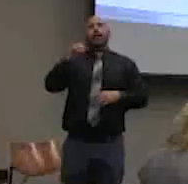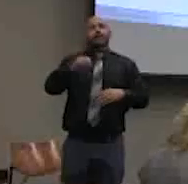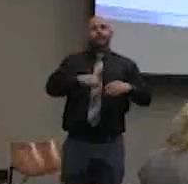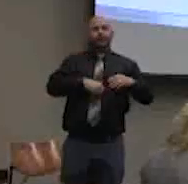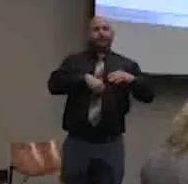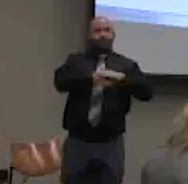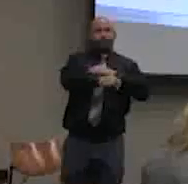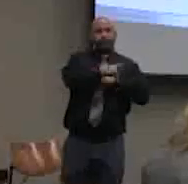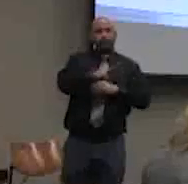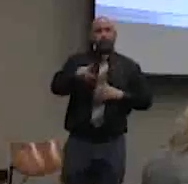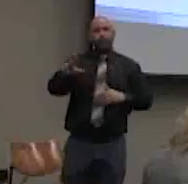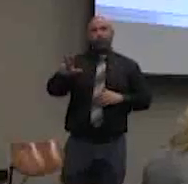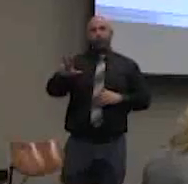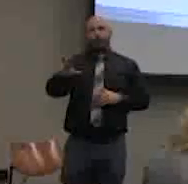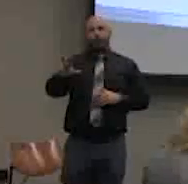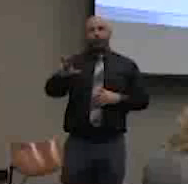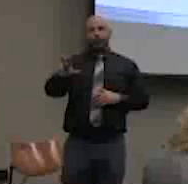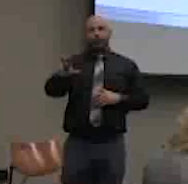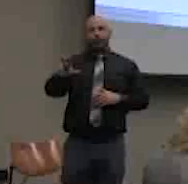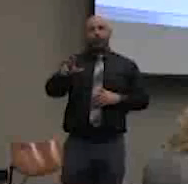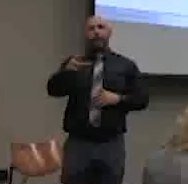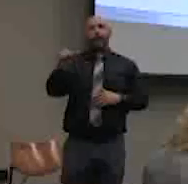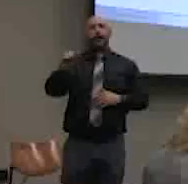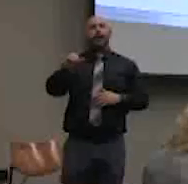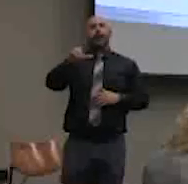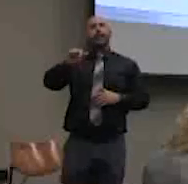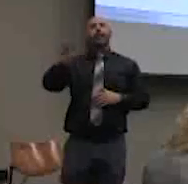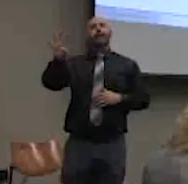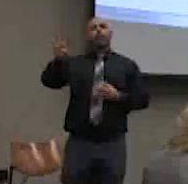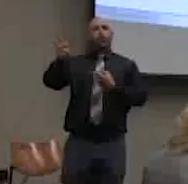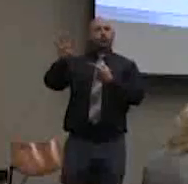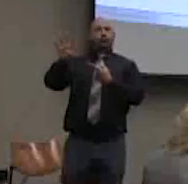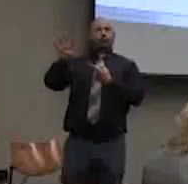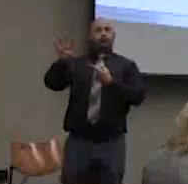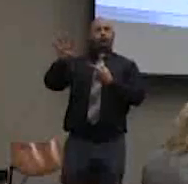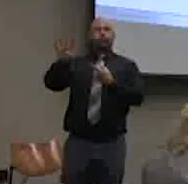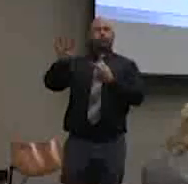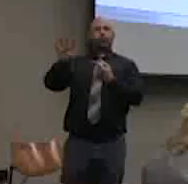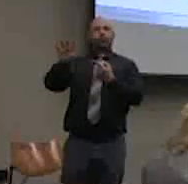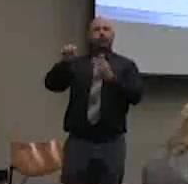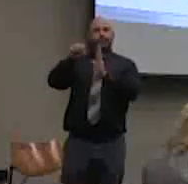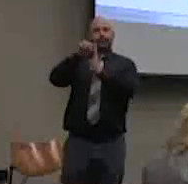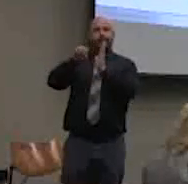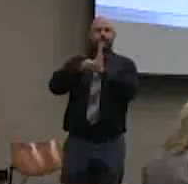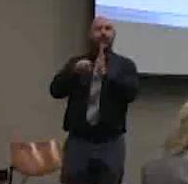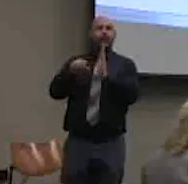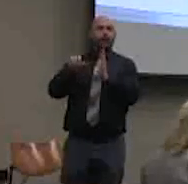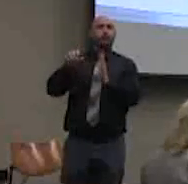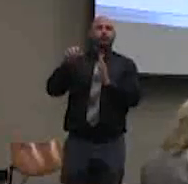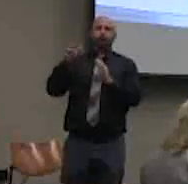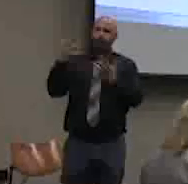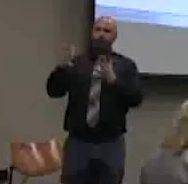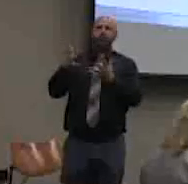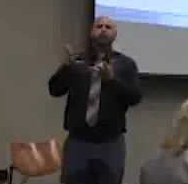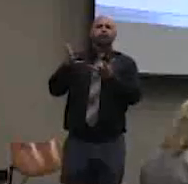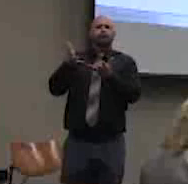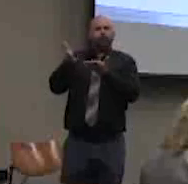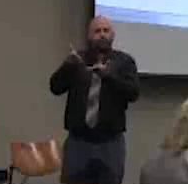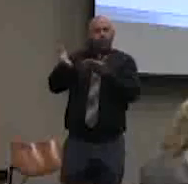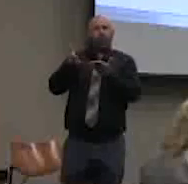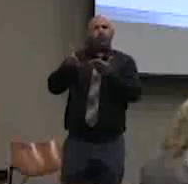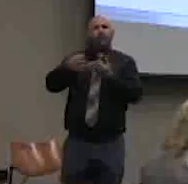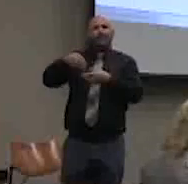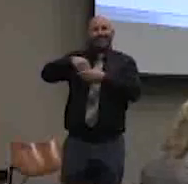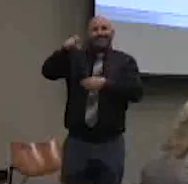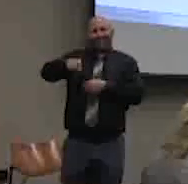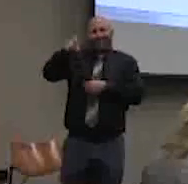and a little bit of a play on LA4, where as a state, we do very, very well serving in-need four-year-olds. We're at about 95% of